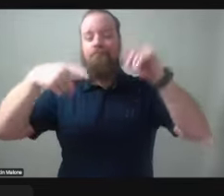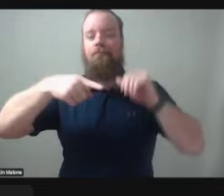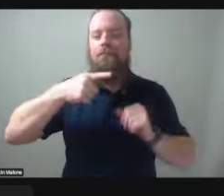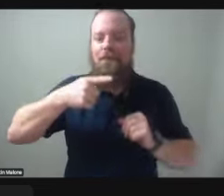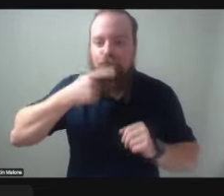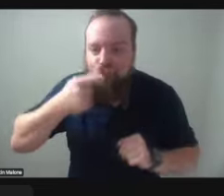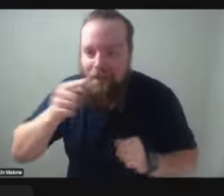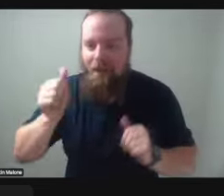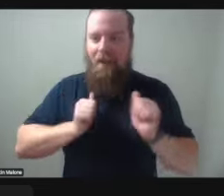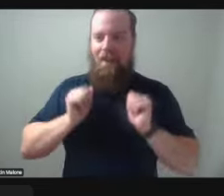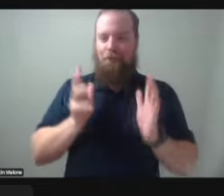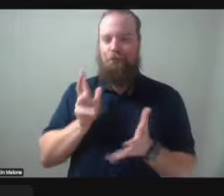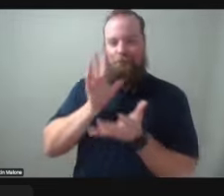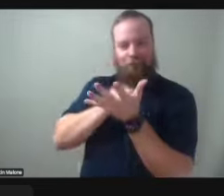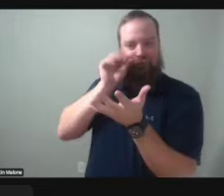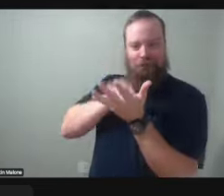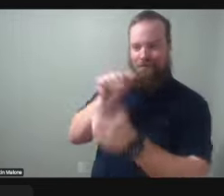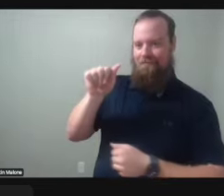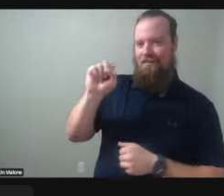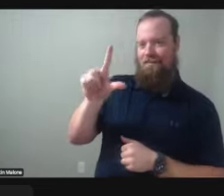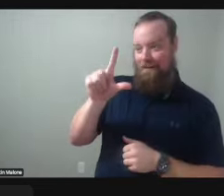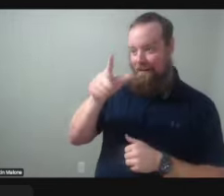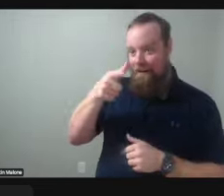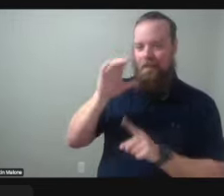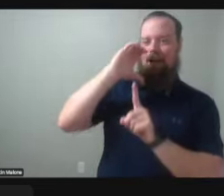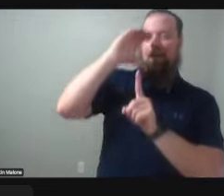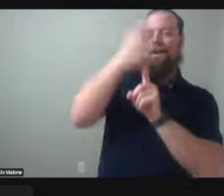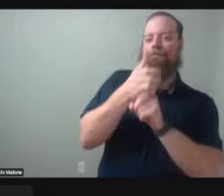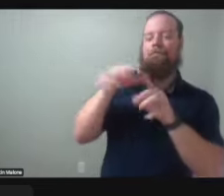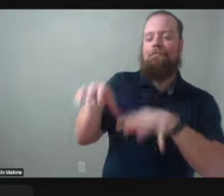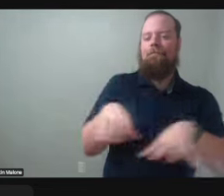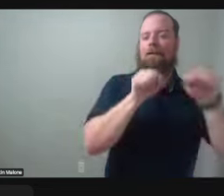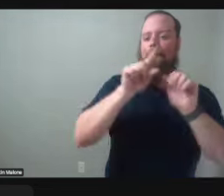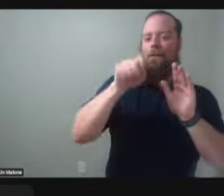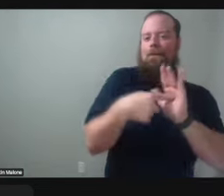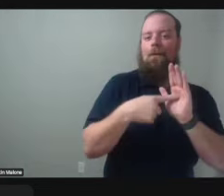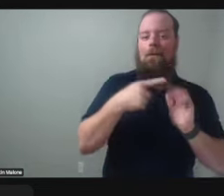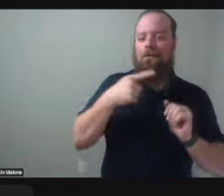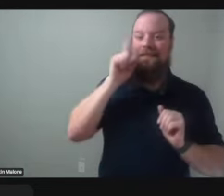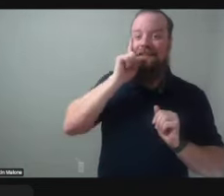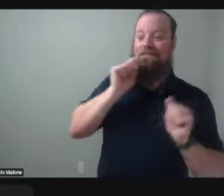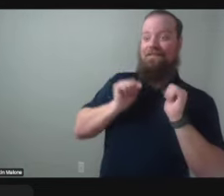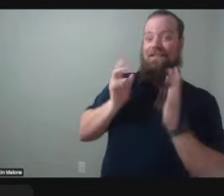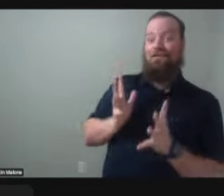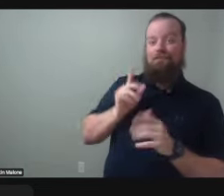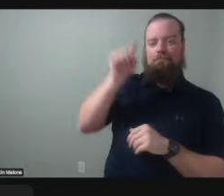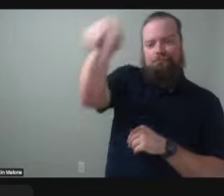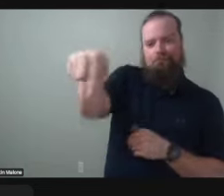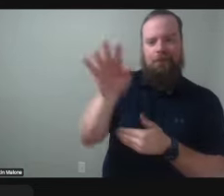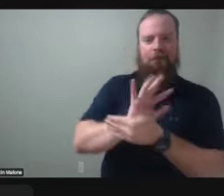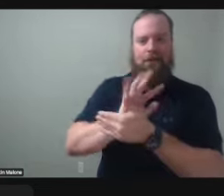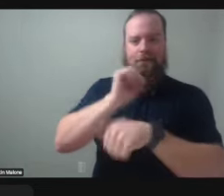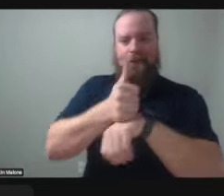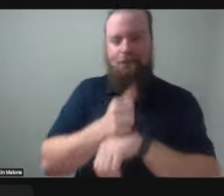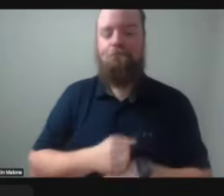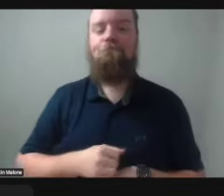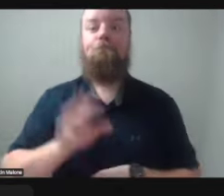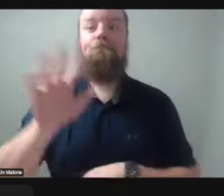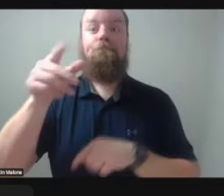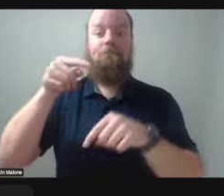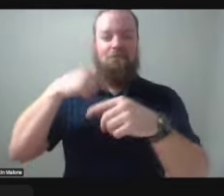slides that show that there are a lot of hearing people out there who are getting clout